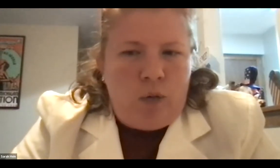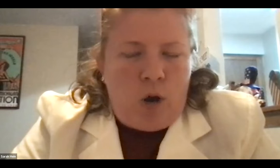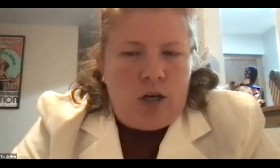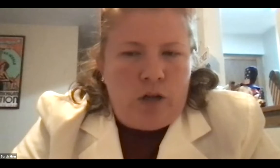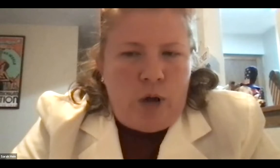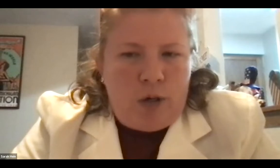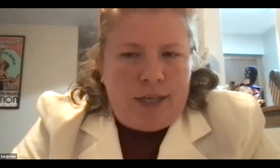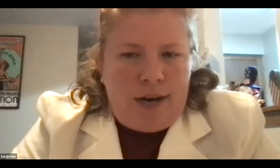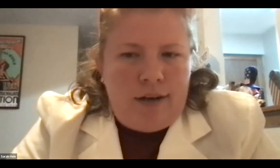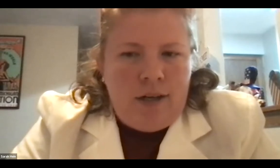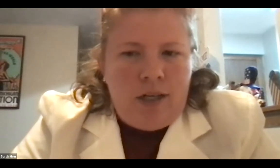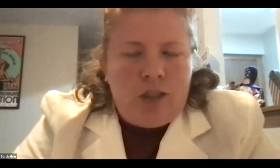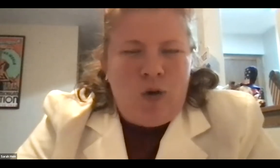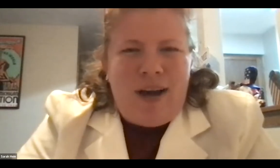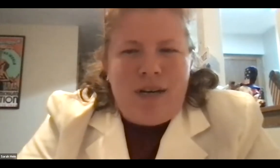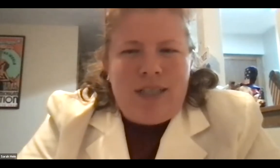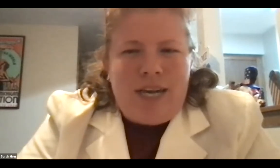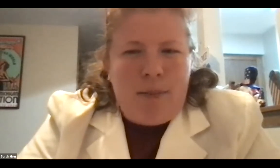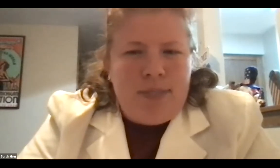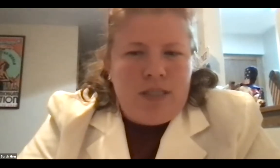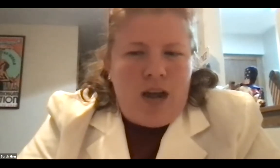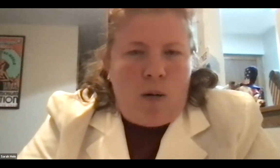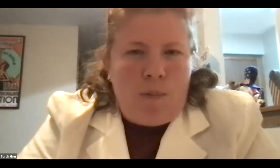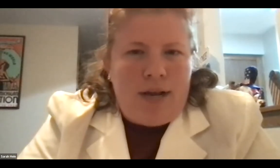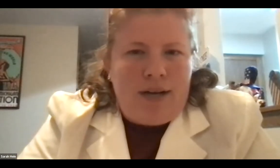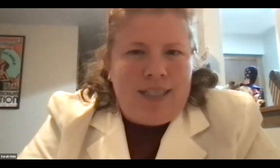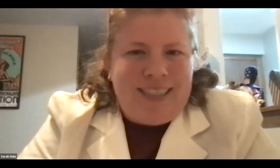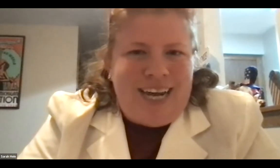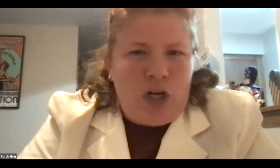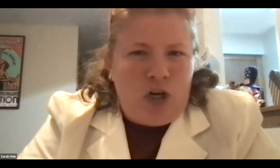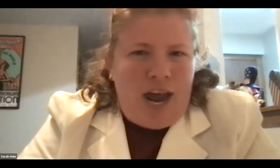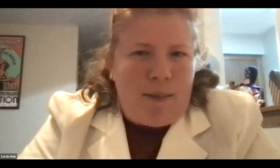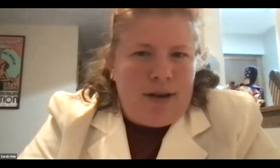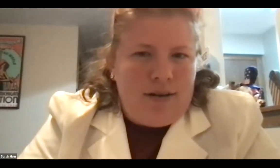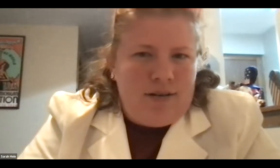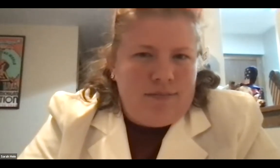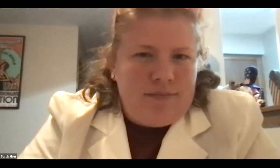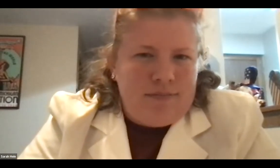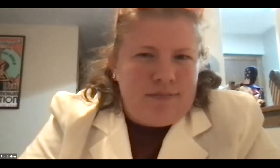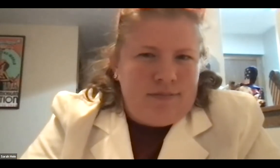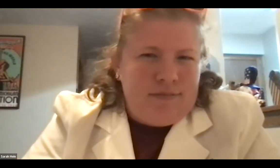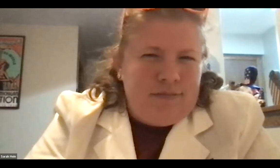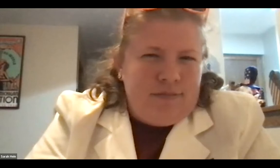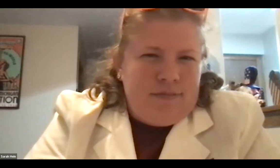to drink water throughout the day. Do you have any tips to help make it a standard habit?